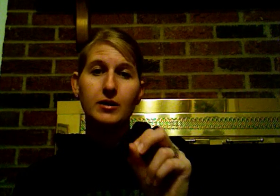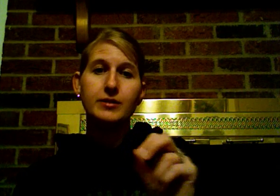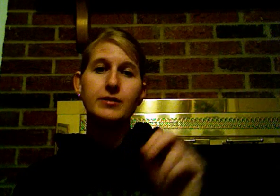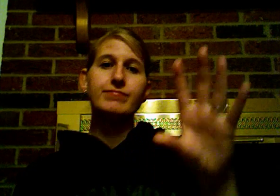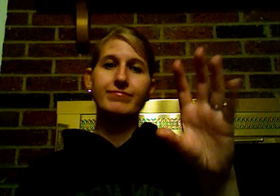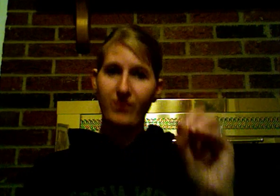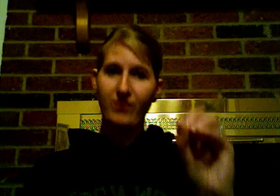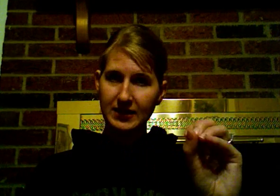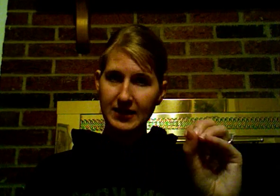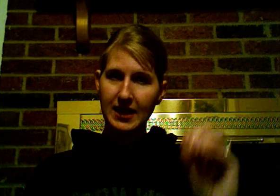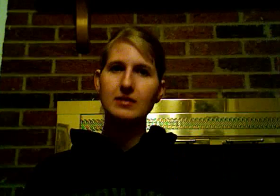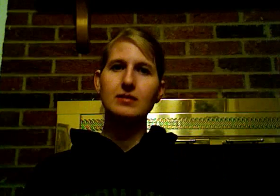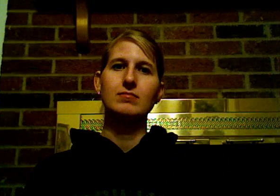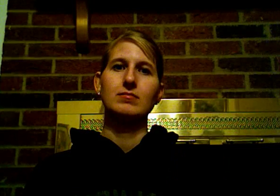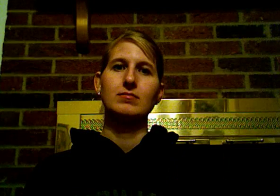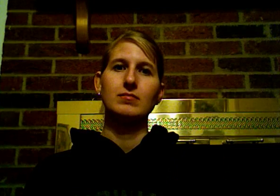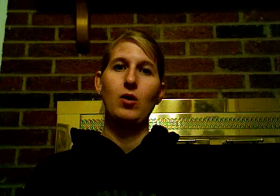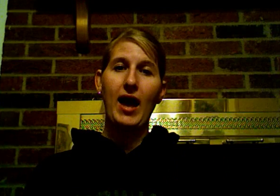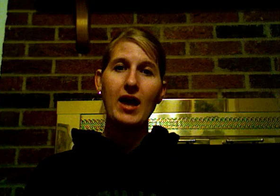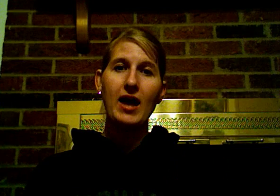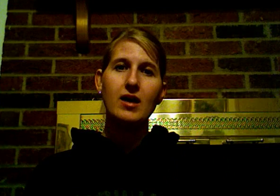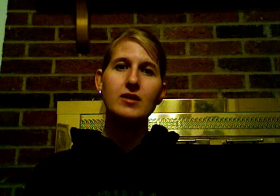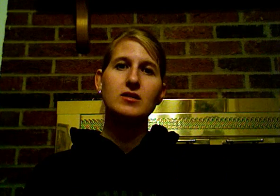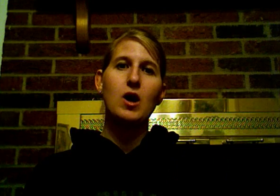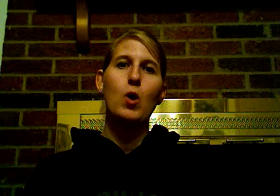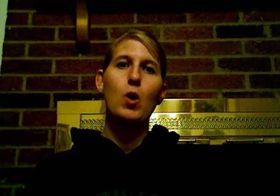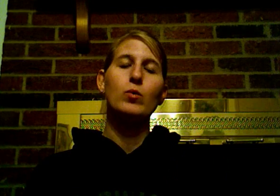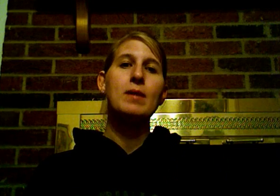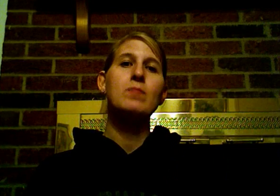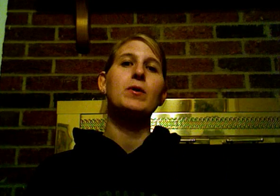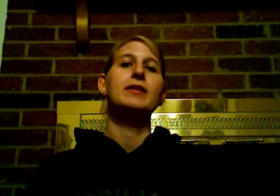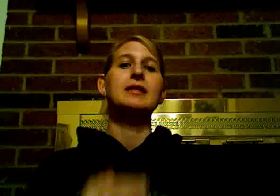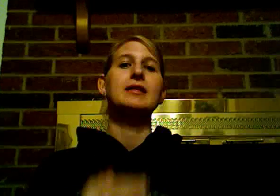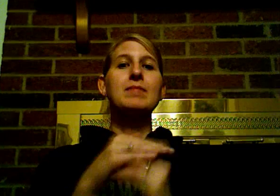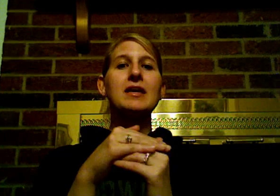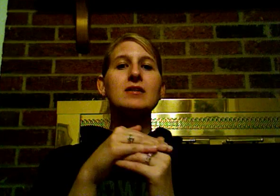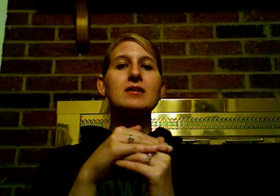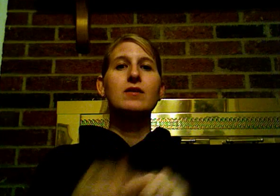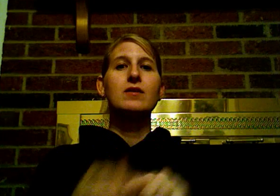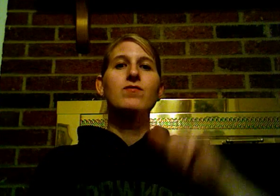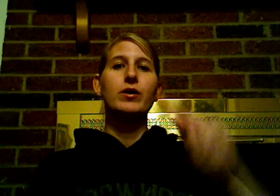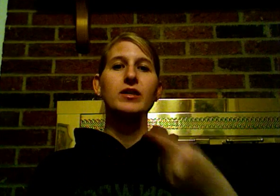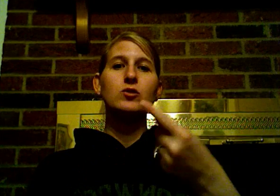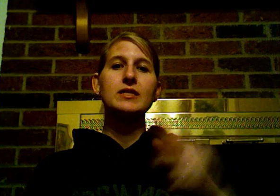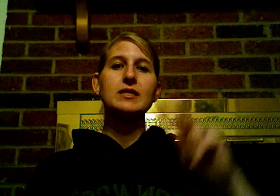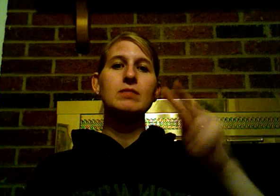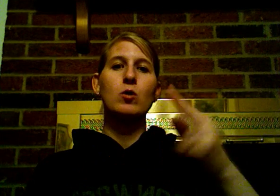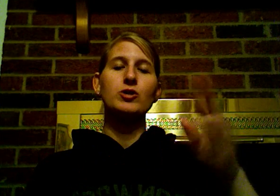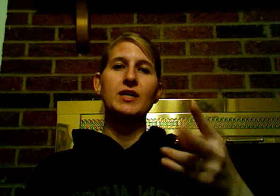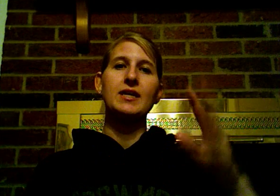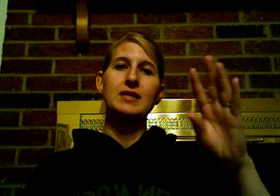$30, 50 cents. Okay? So remember, the limit for the twisting motion is up